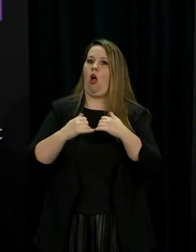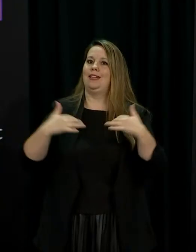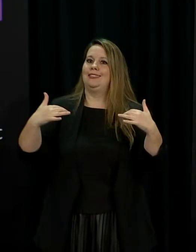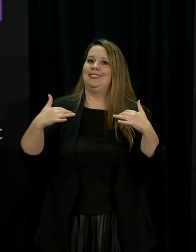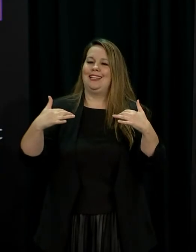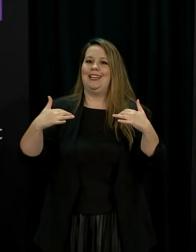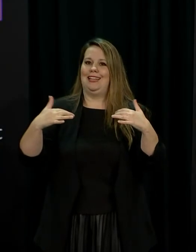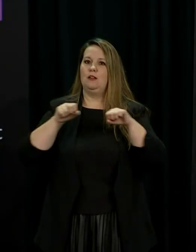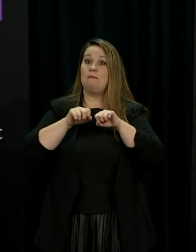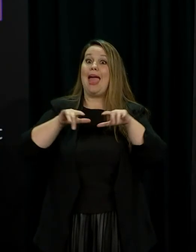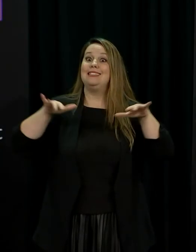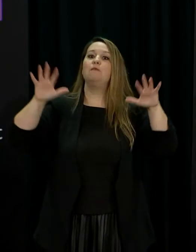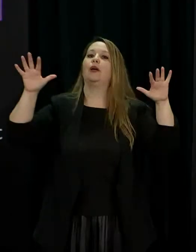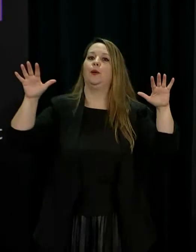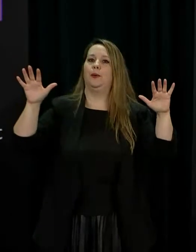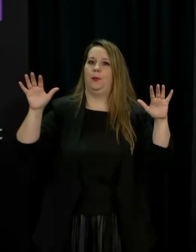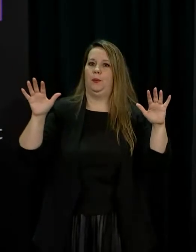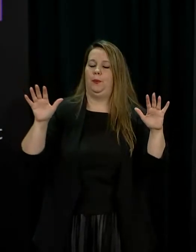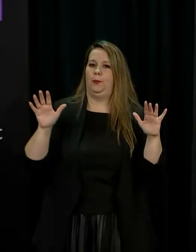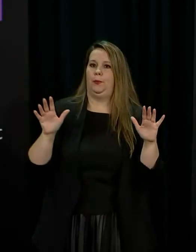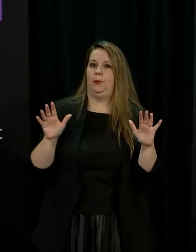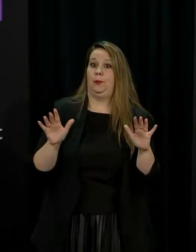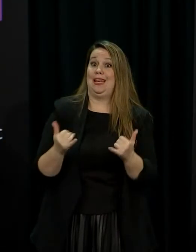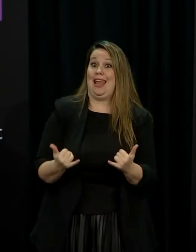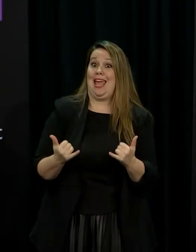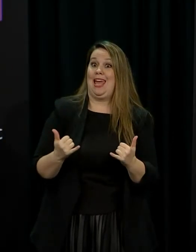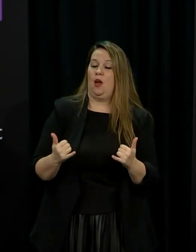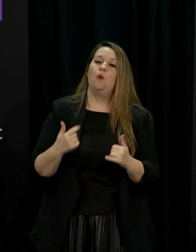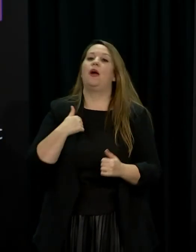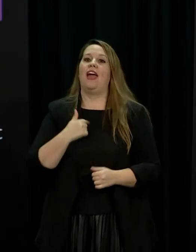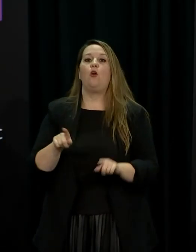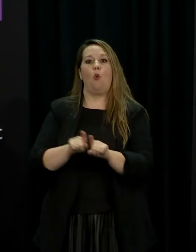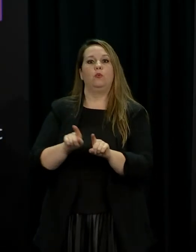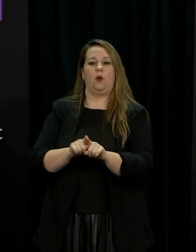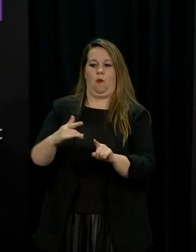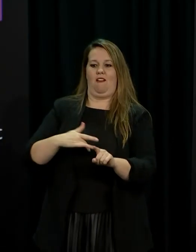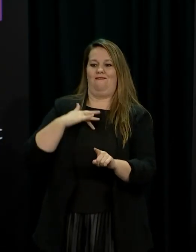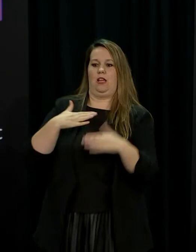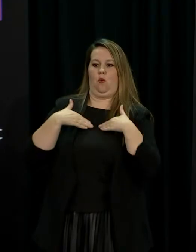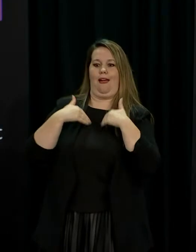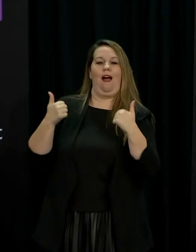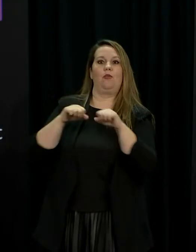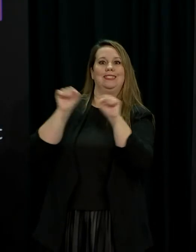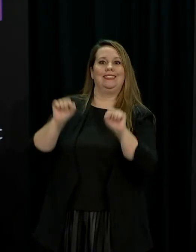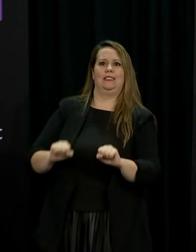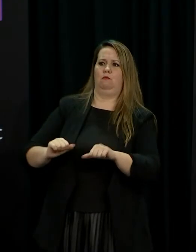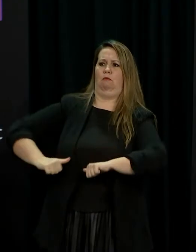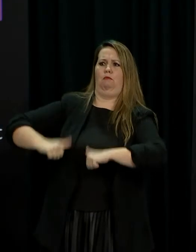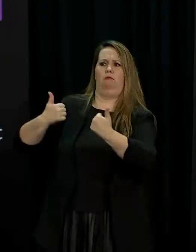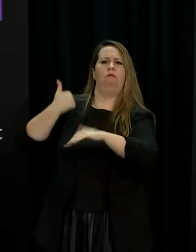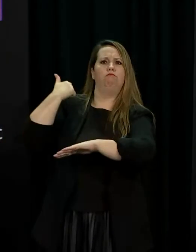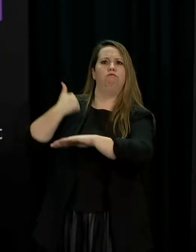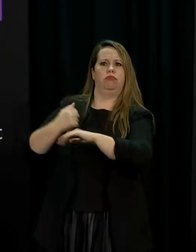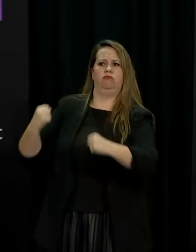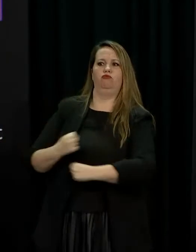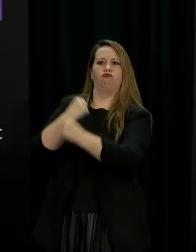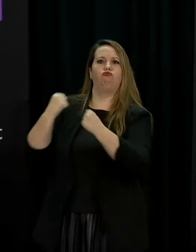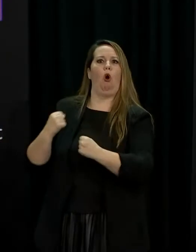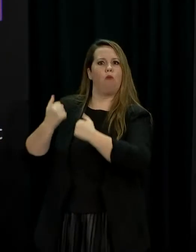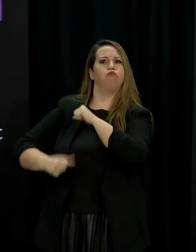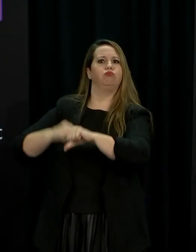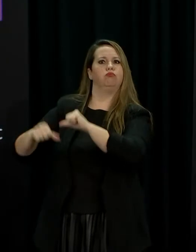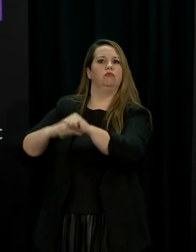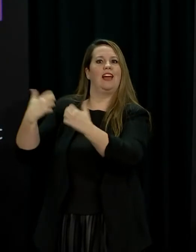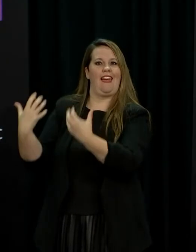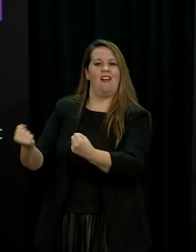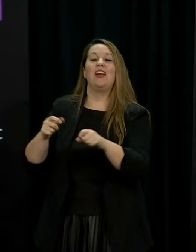also confident that the system is in good hands with the changes that are afoot. And most certainly my family will be very pleased to